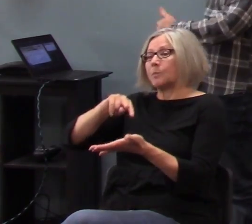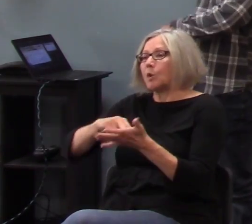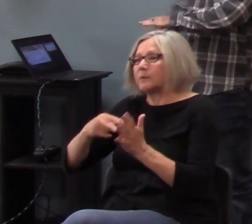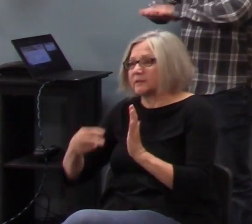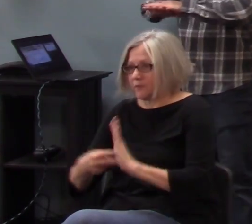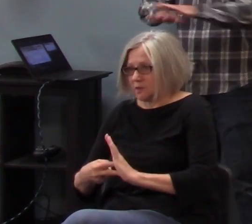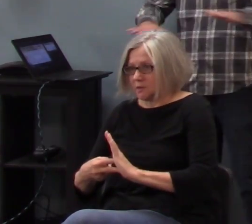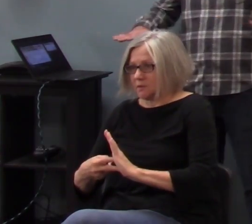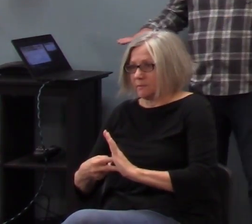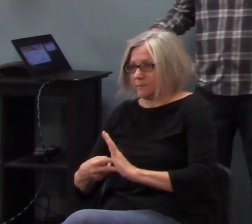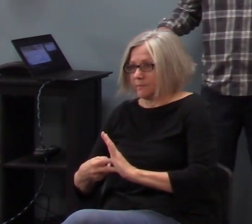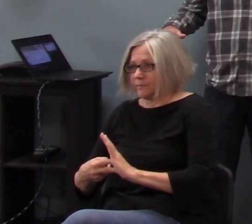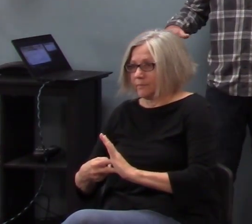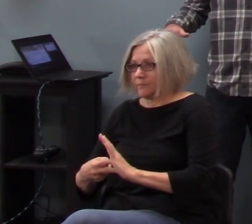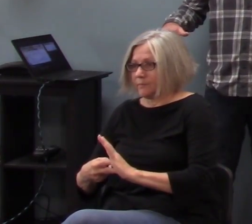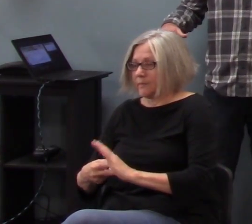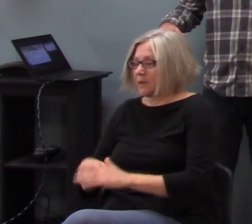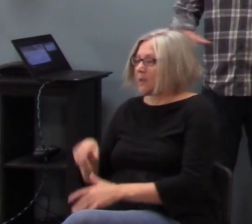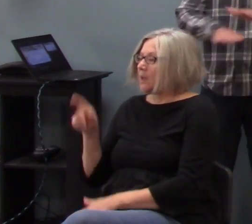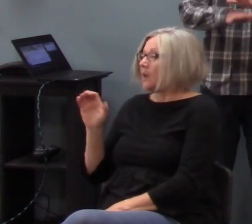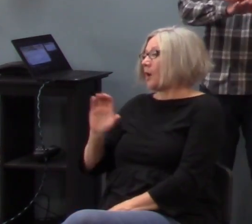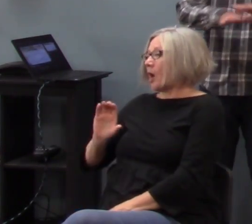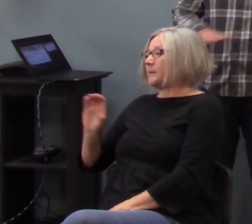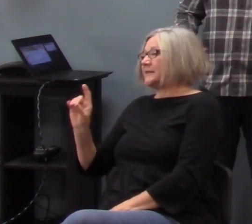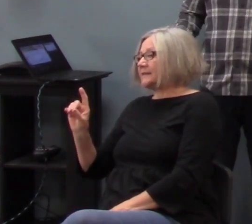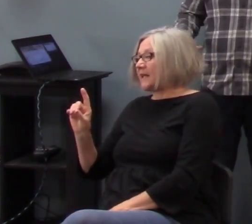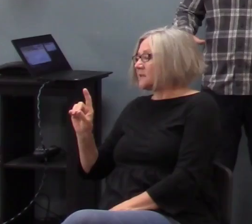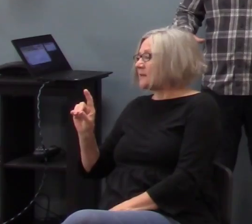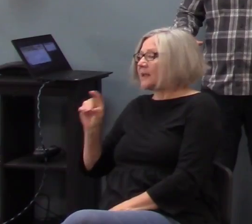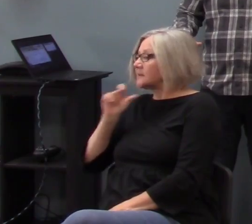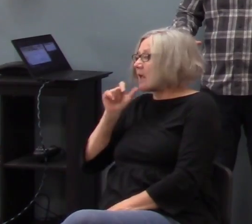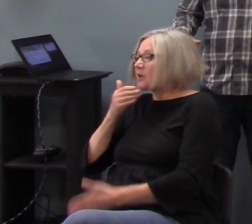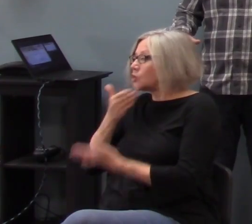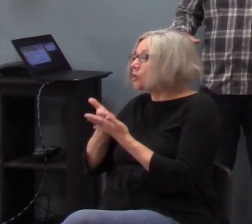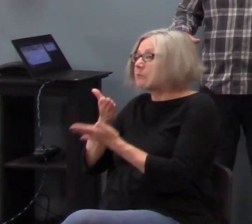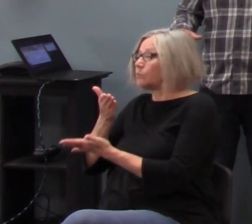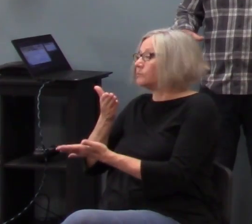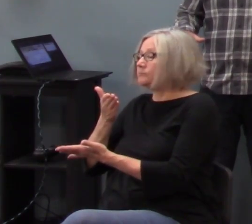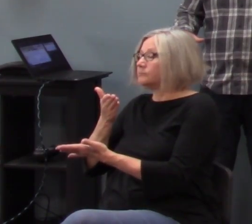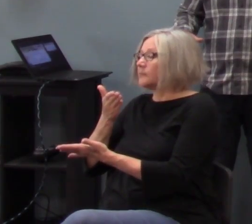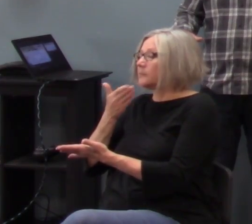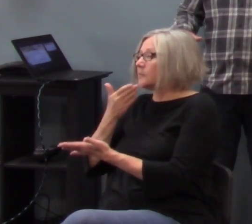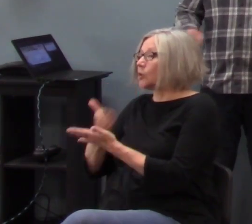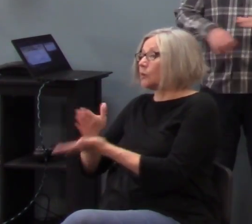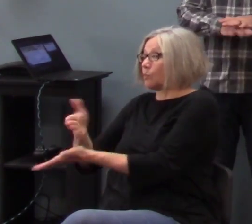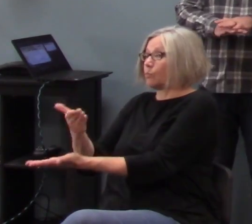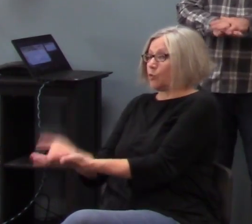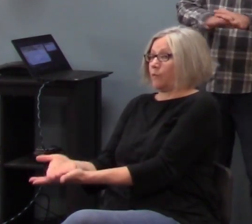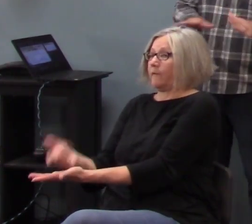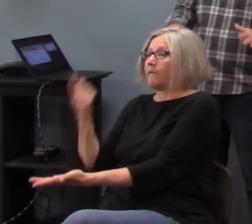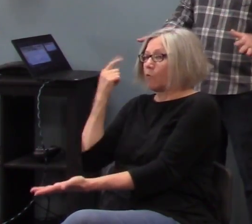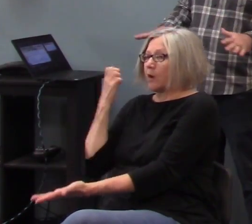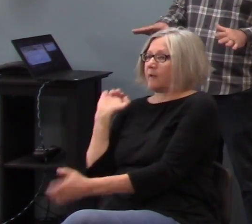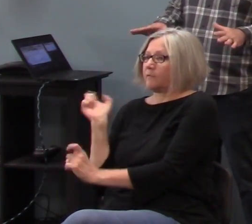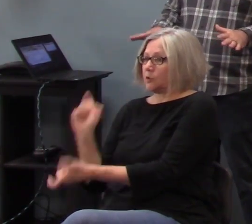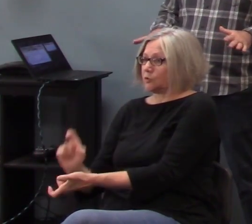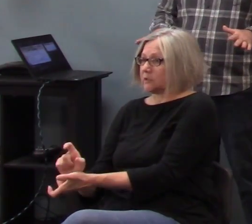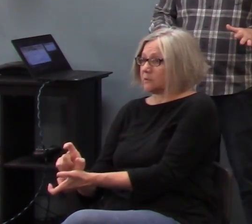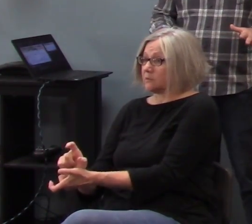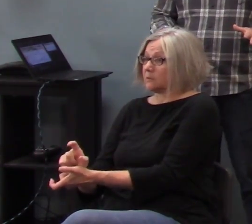that we see actually is not at all a good proof for evolution. It's always taken as